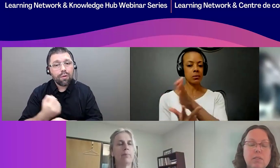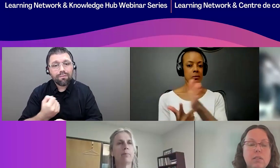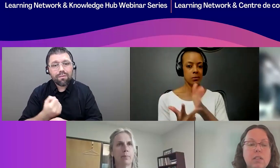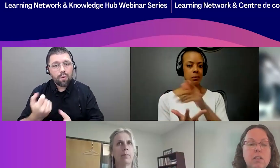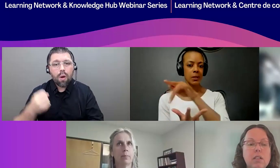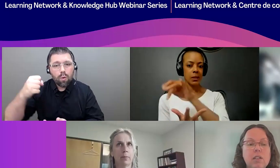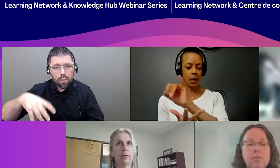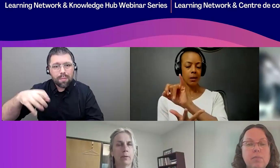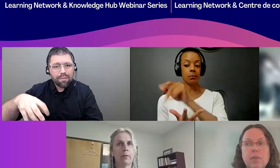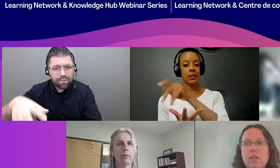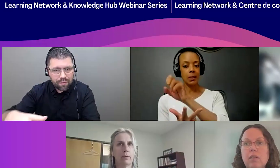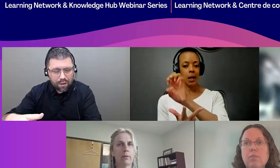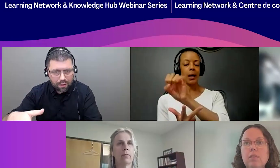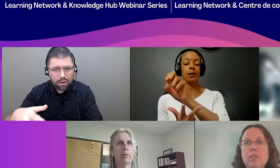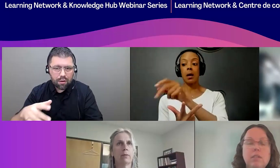provinces had a different